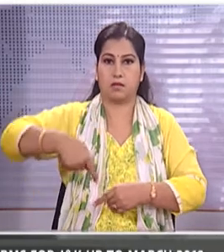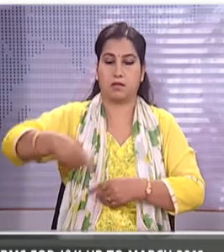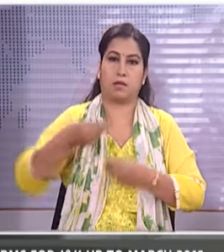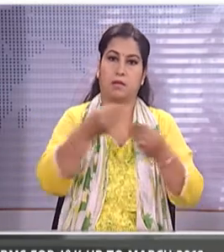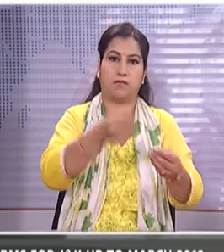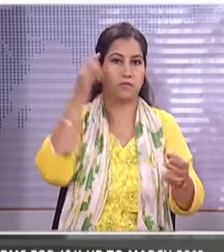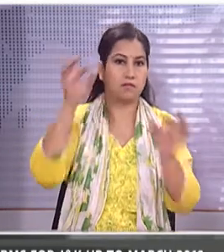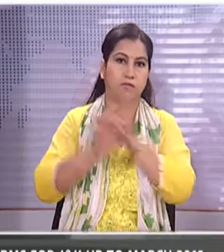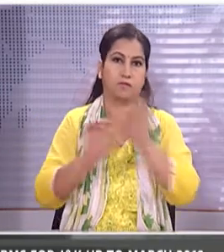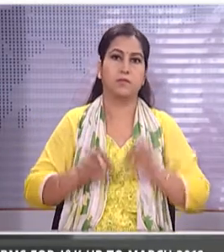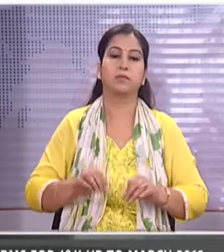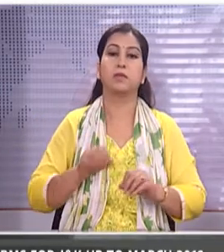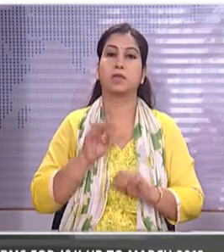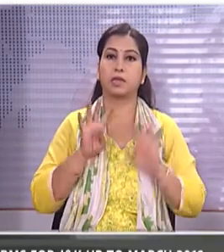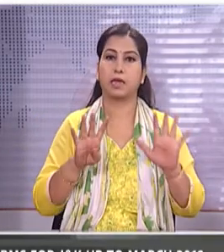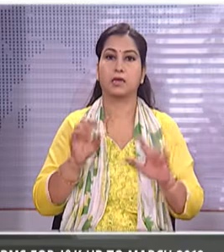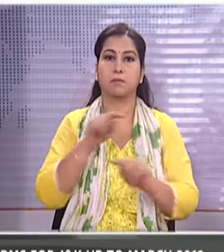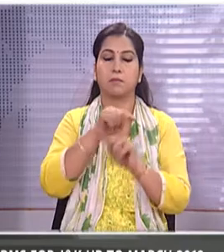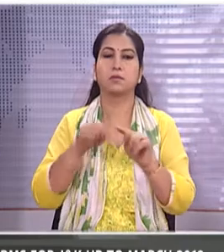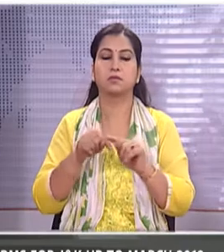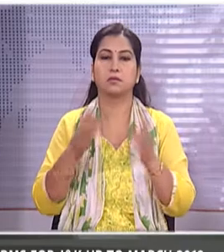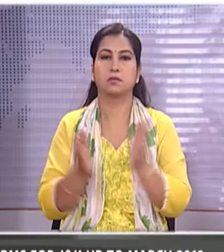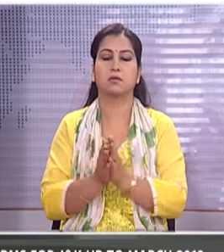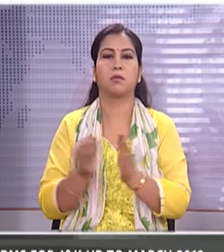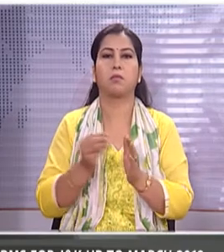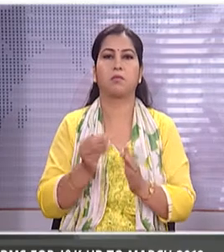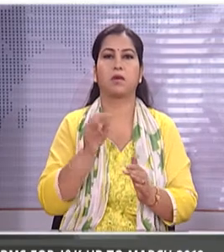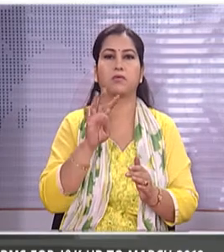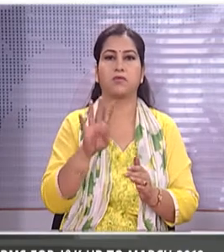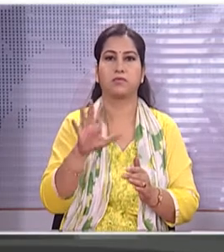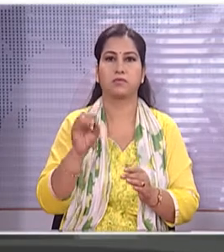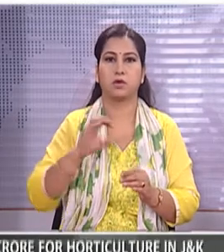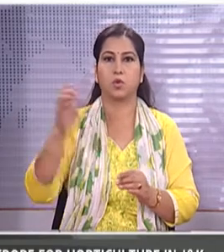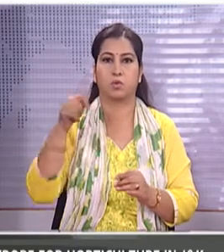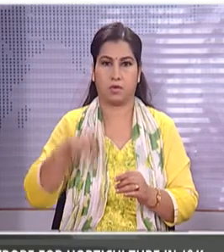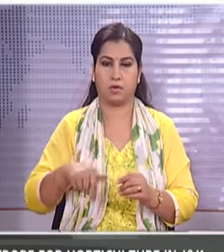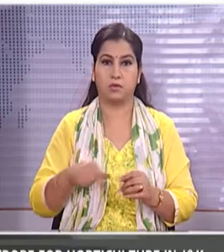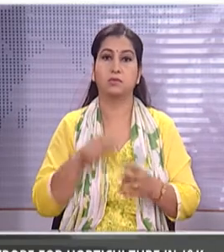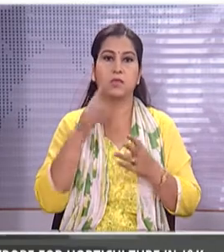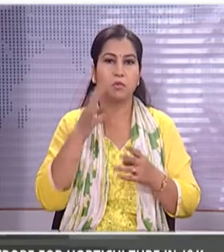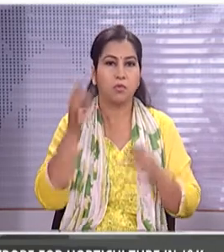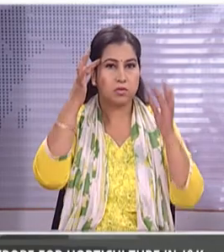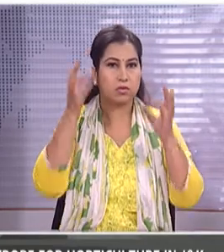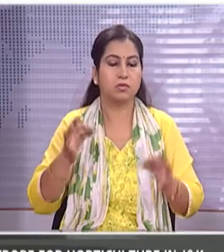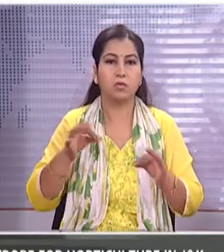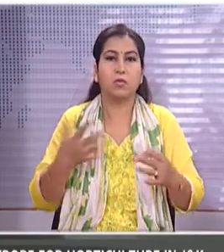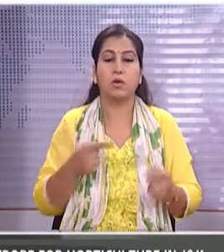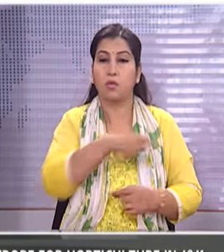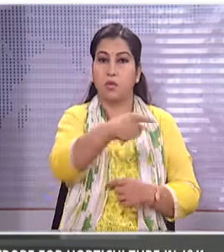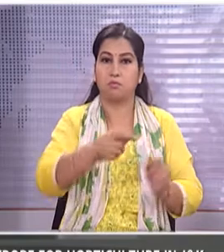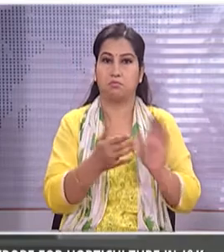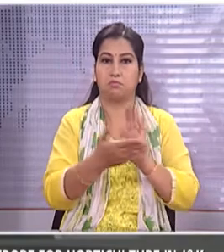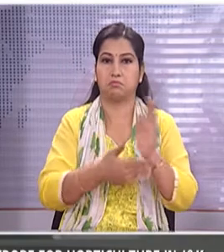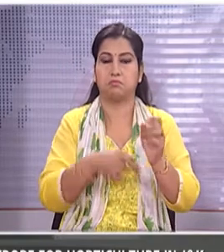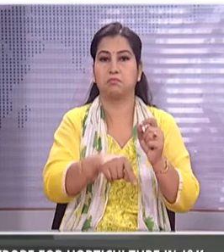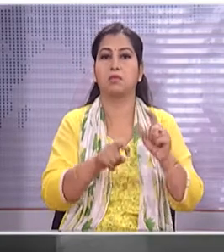centre's fiscal share in it will be 90%, which is 450 crore rupees. Now, this is a significant decision since horticulture is